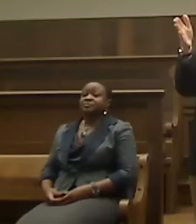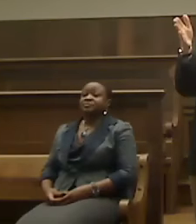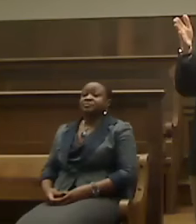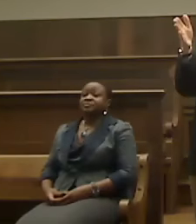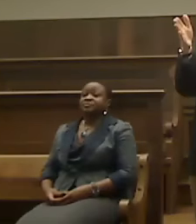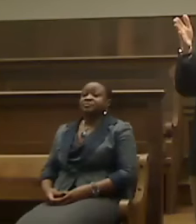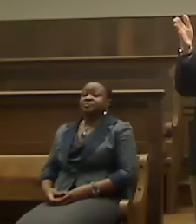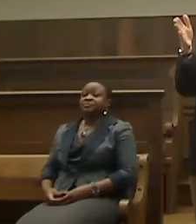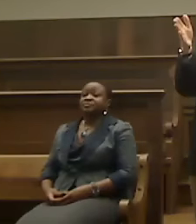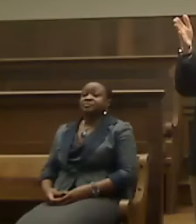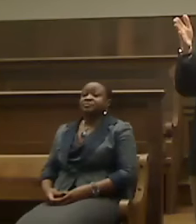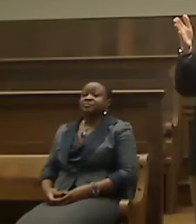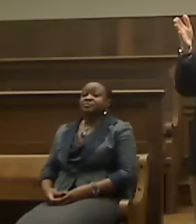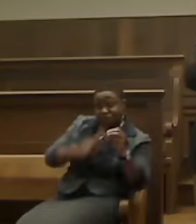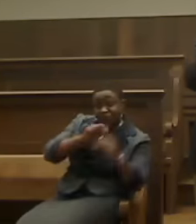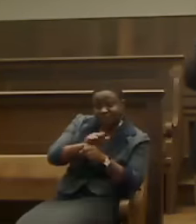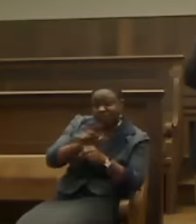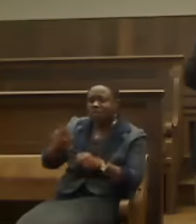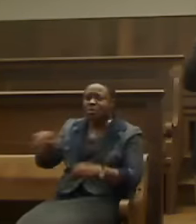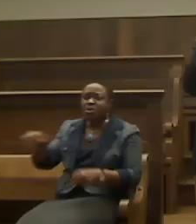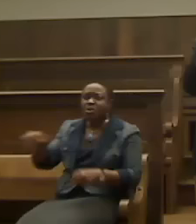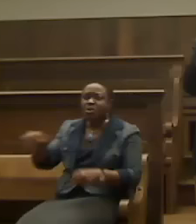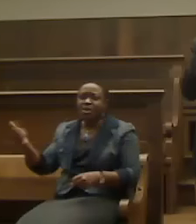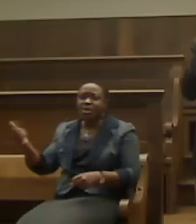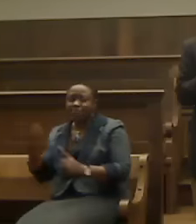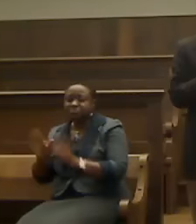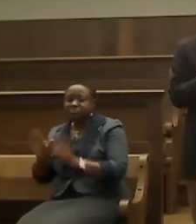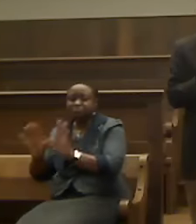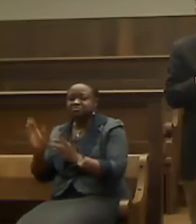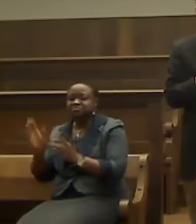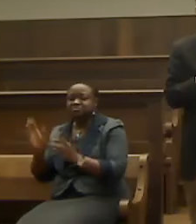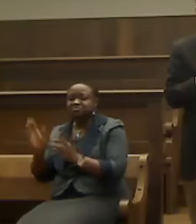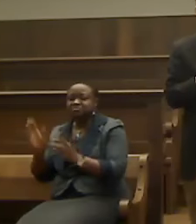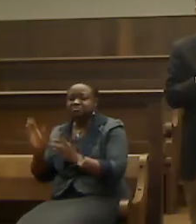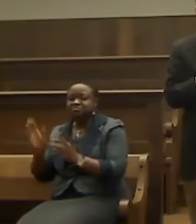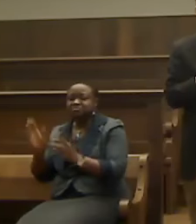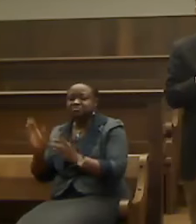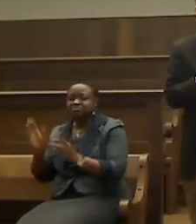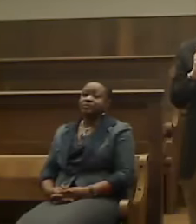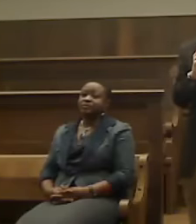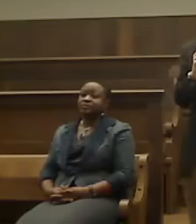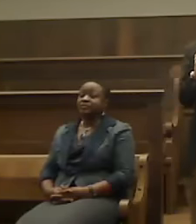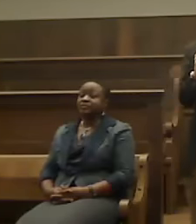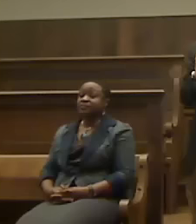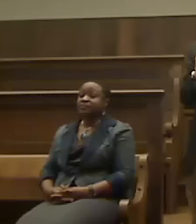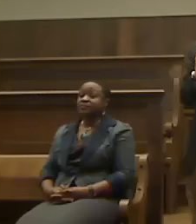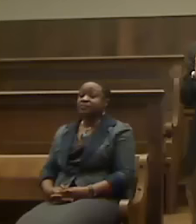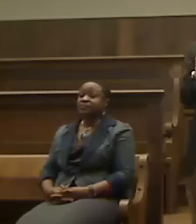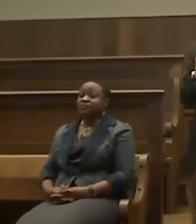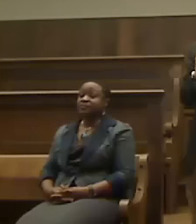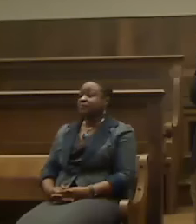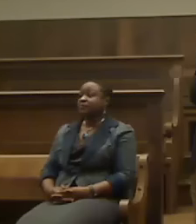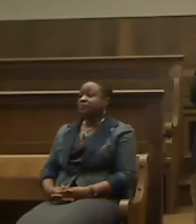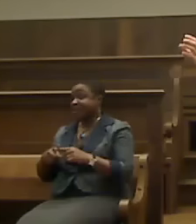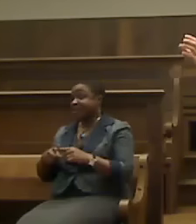the GMO or is it something else? Now, consider this. When animals are taken off